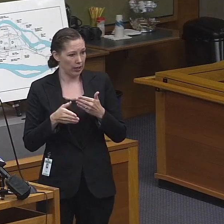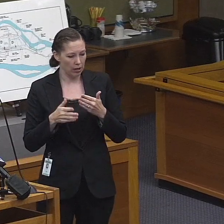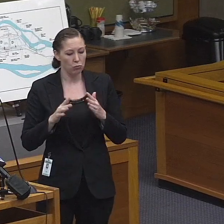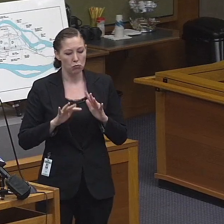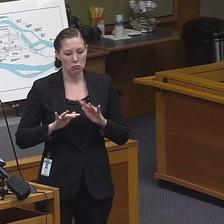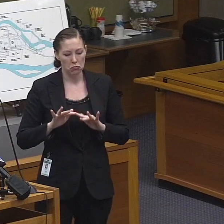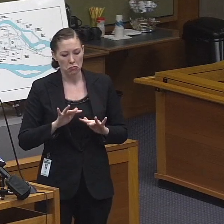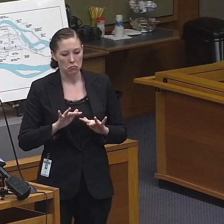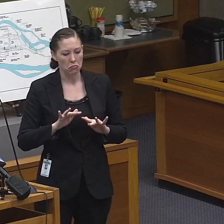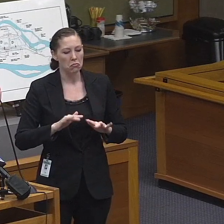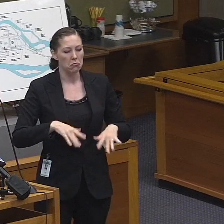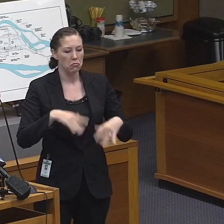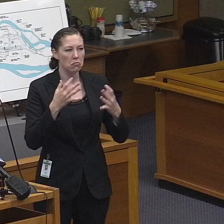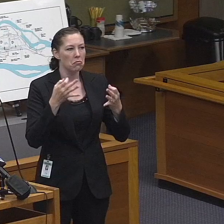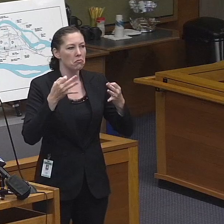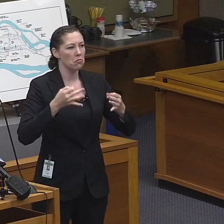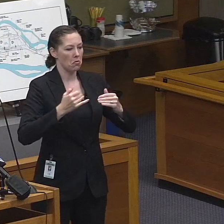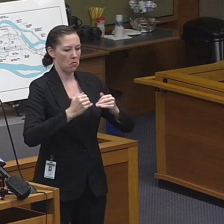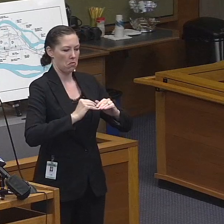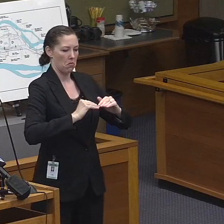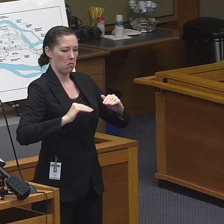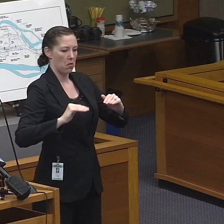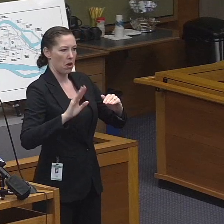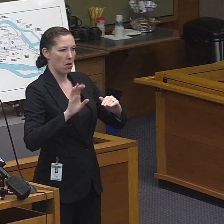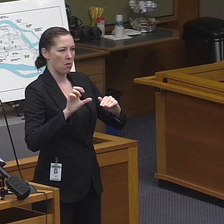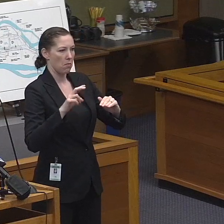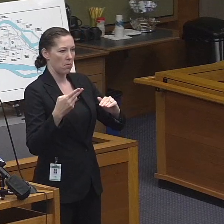more or less finalized our bench scale analysis